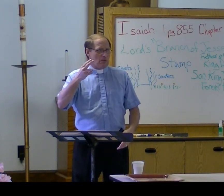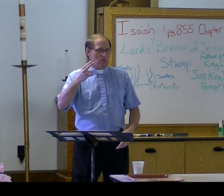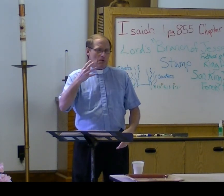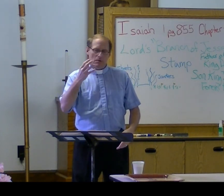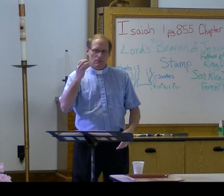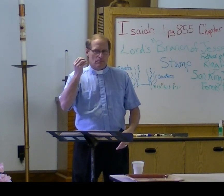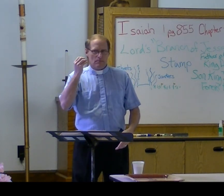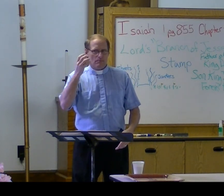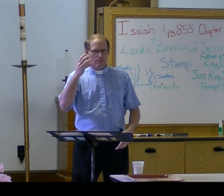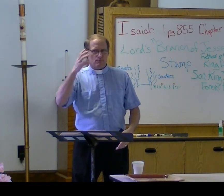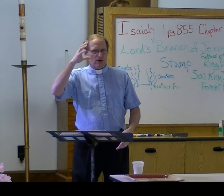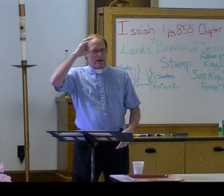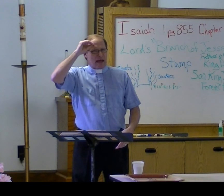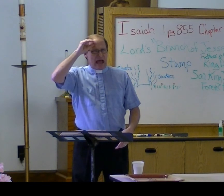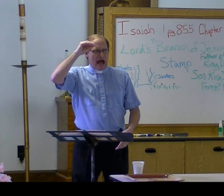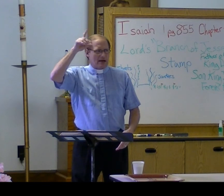handsome, pretty man.